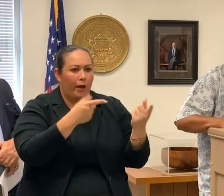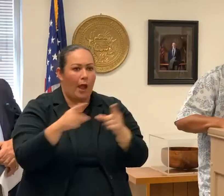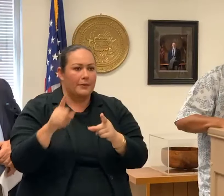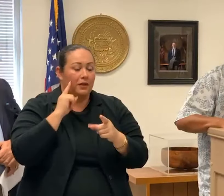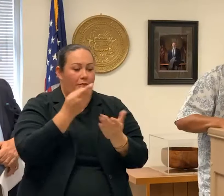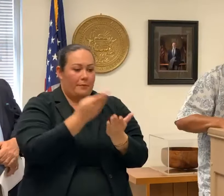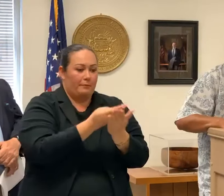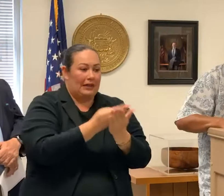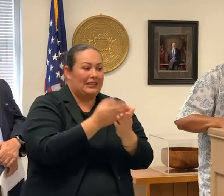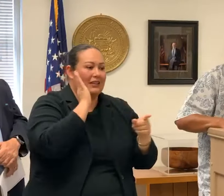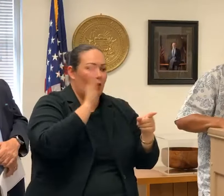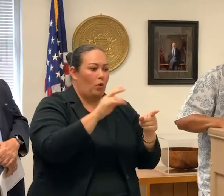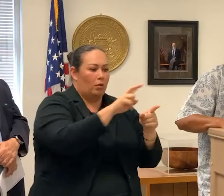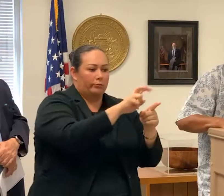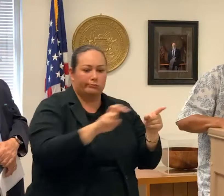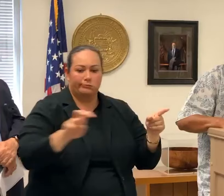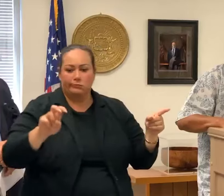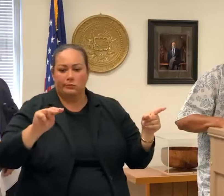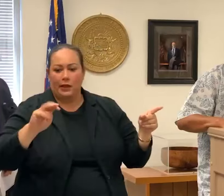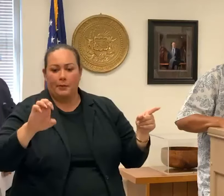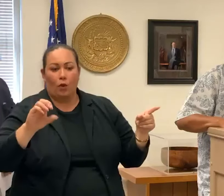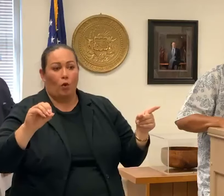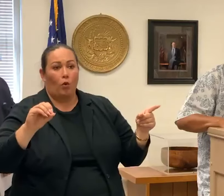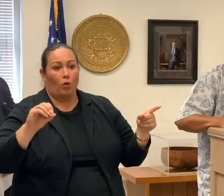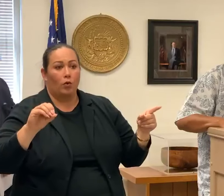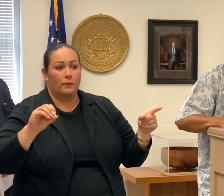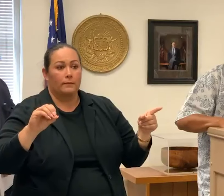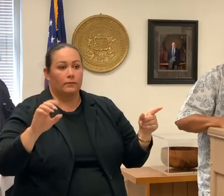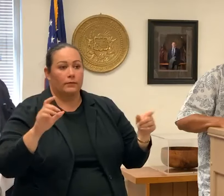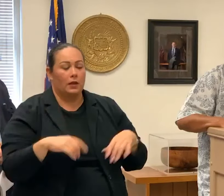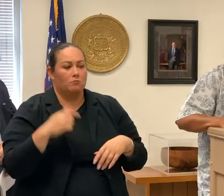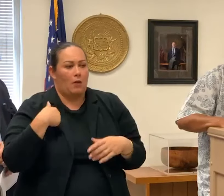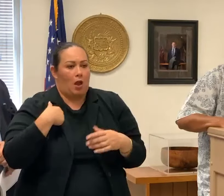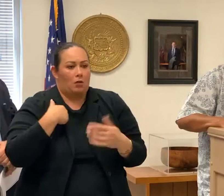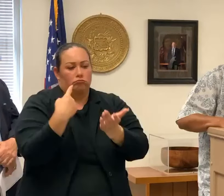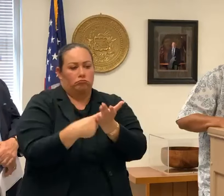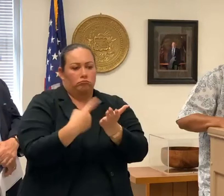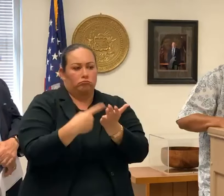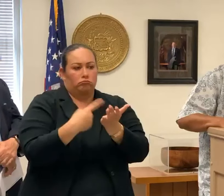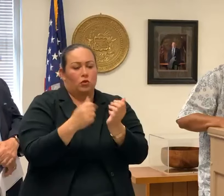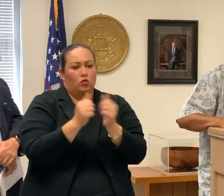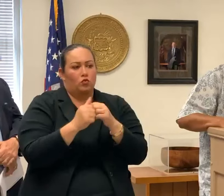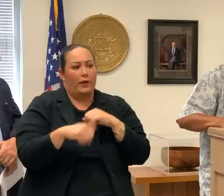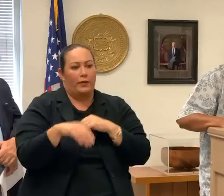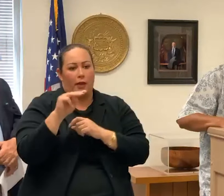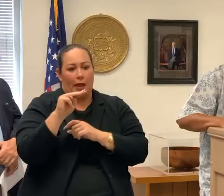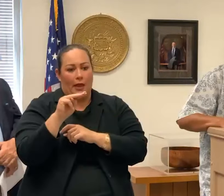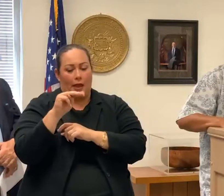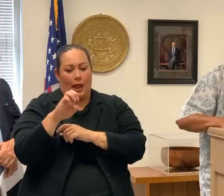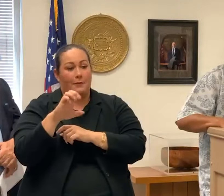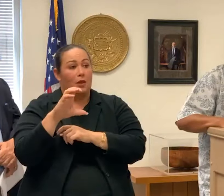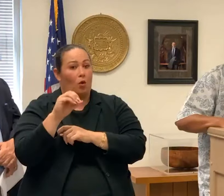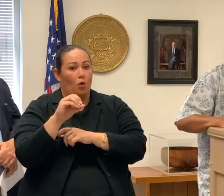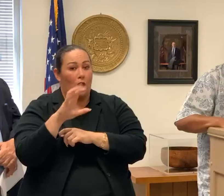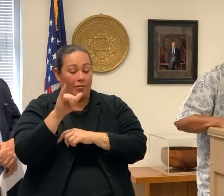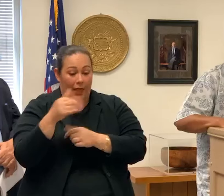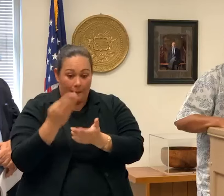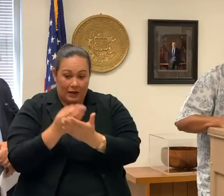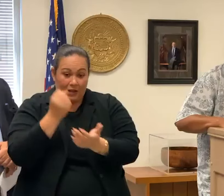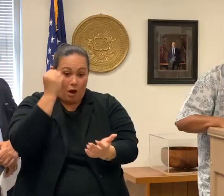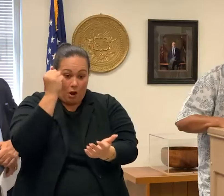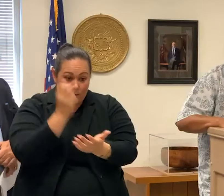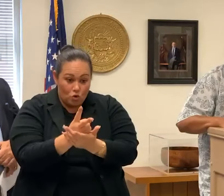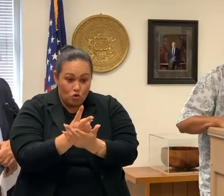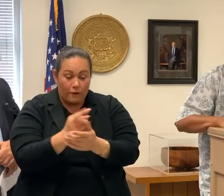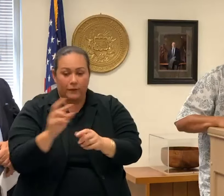over to MEO. And in my discussions, which is once a week with Debbie Kabibi at MEO, as soon as that money's approved,